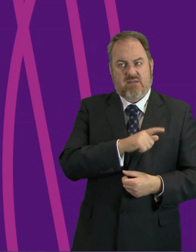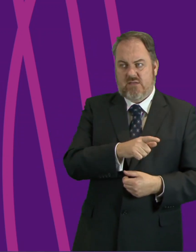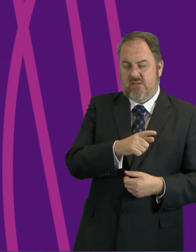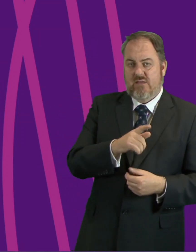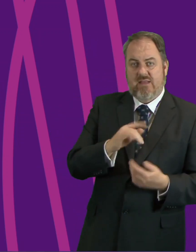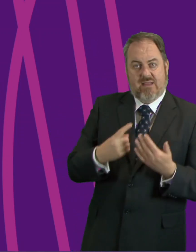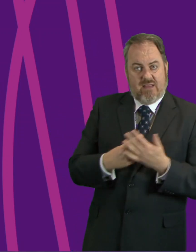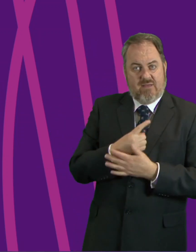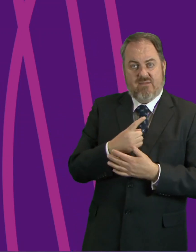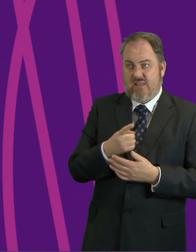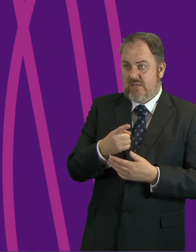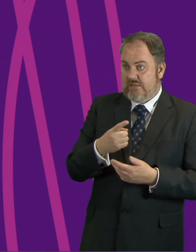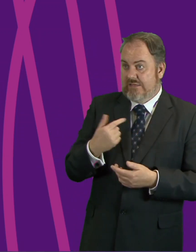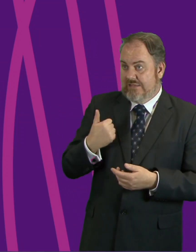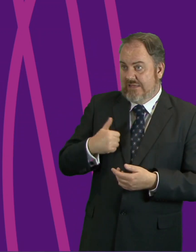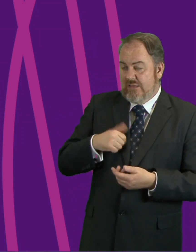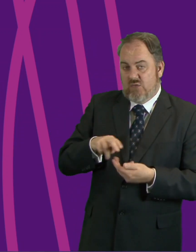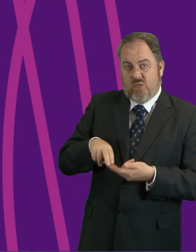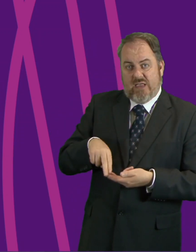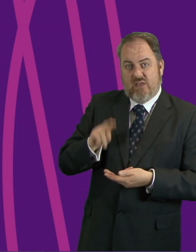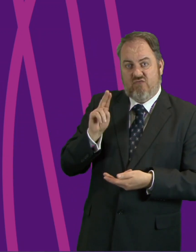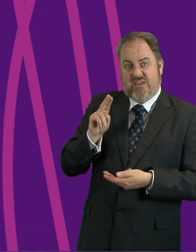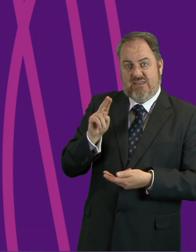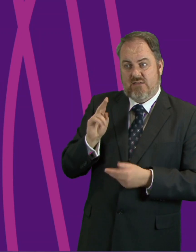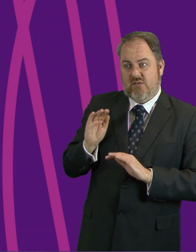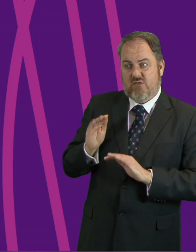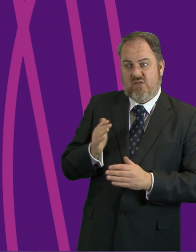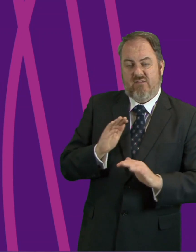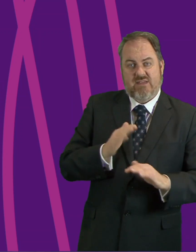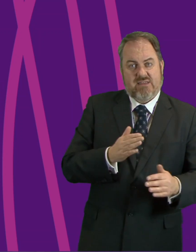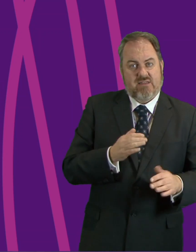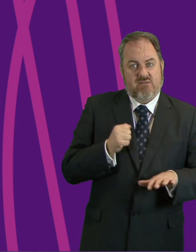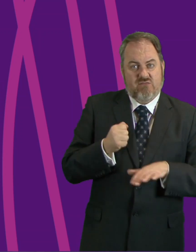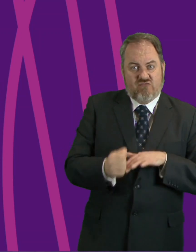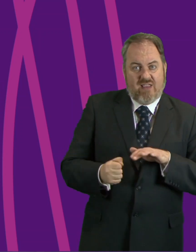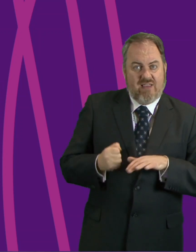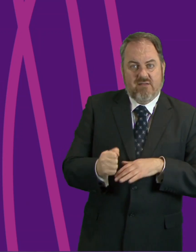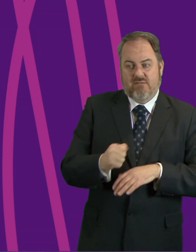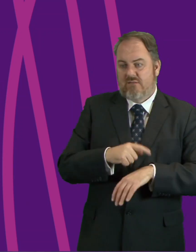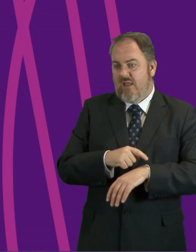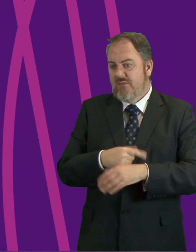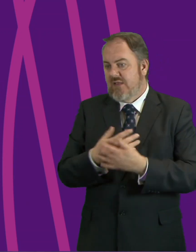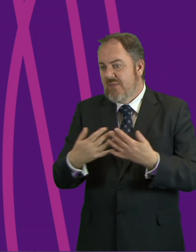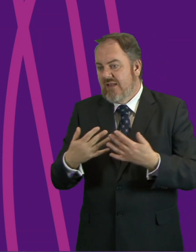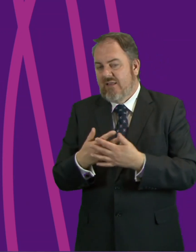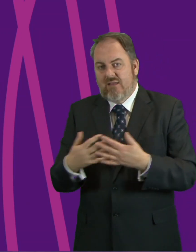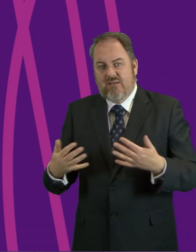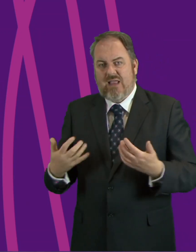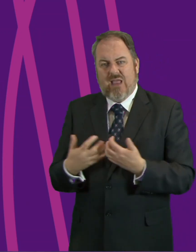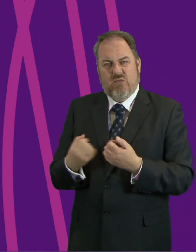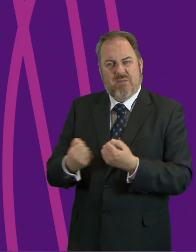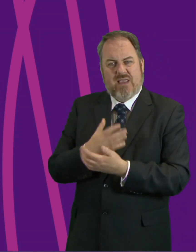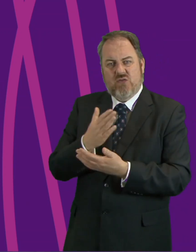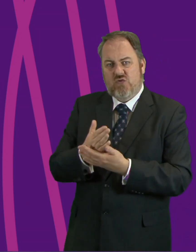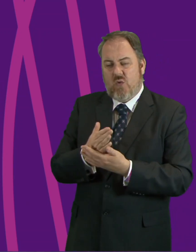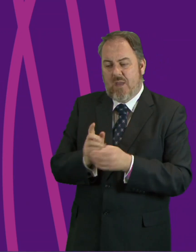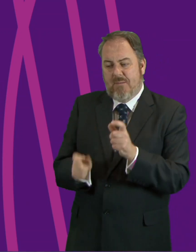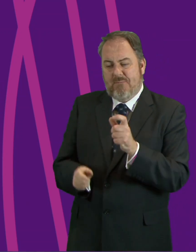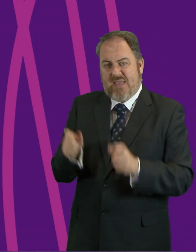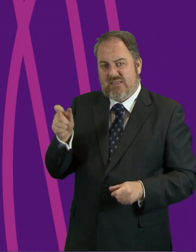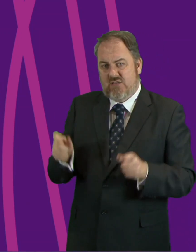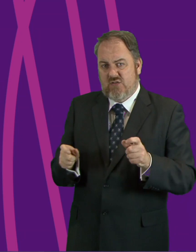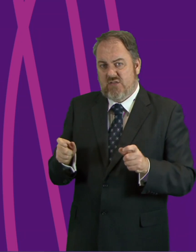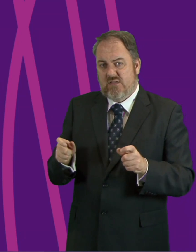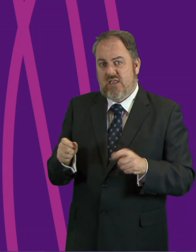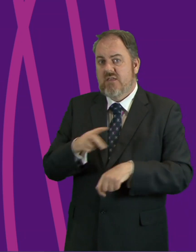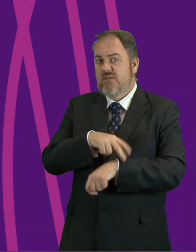necessary demand to increase services, how that demand will be met safely for passengers and workers, and make clear that there will be no increase